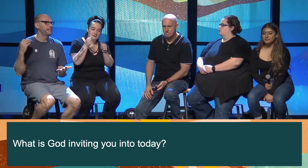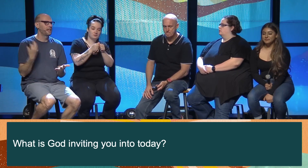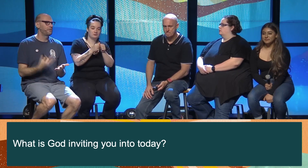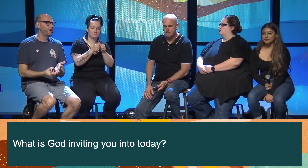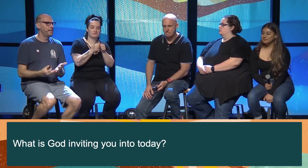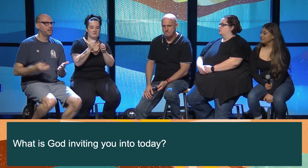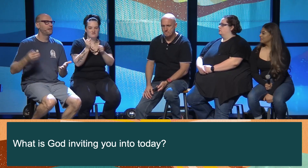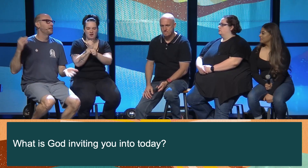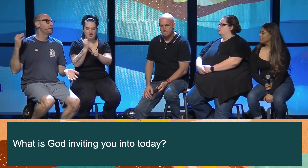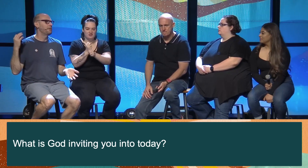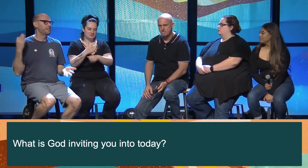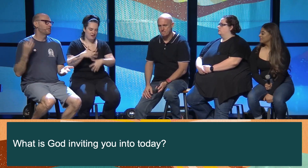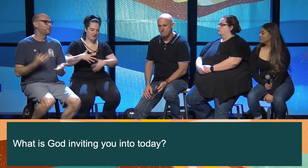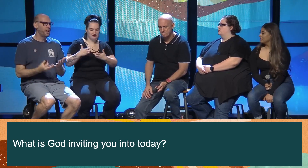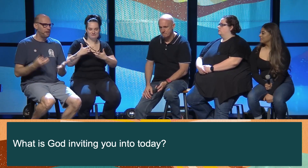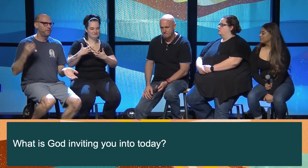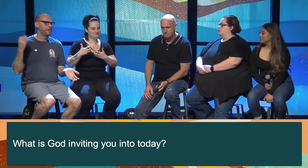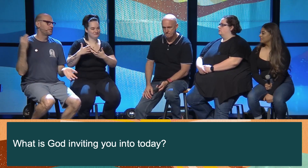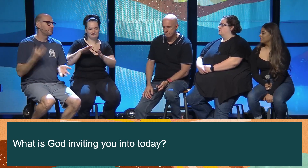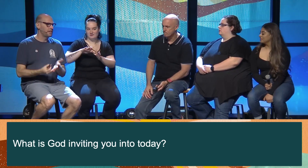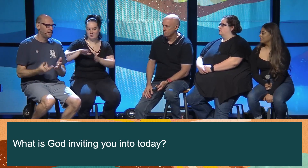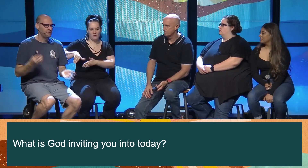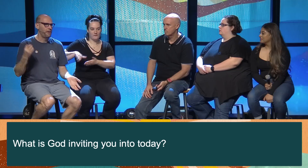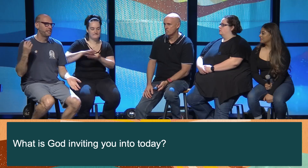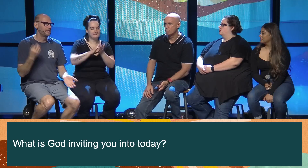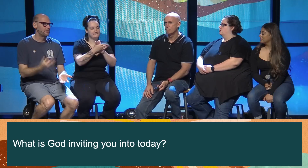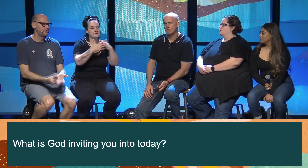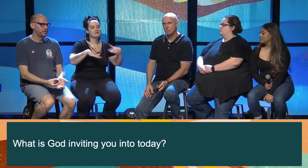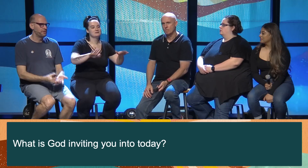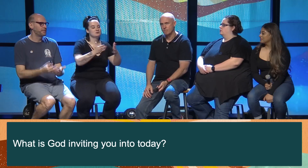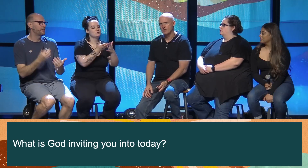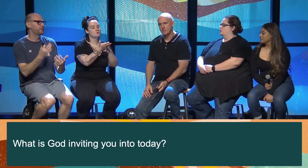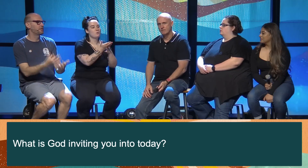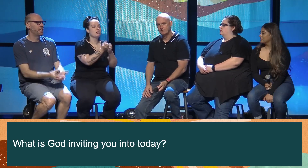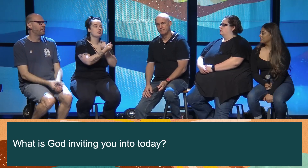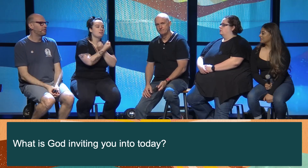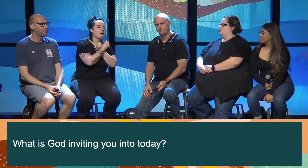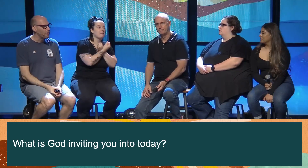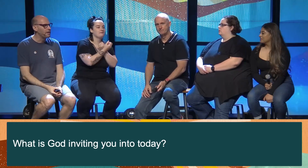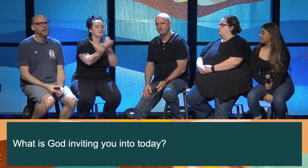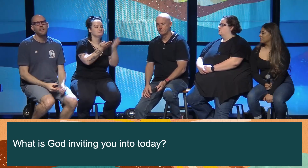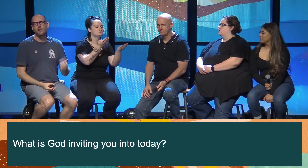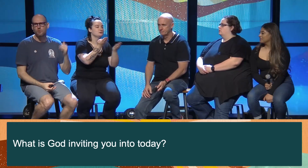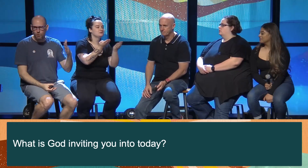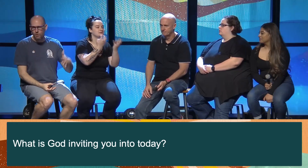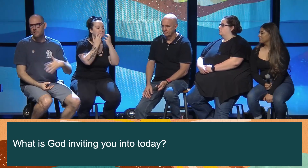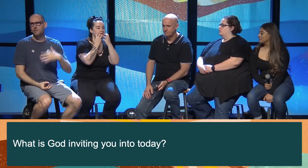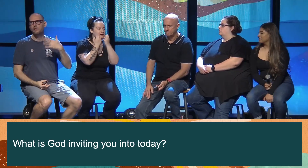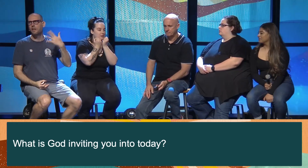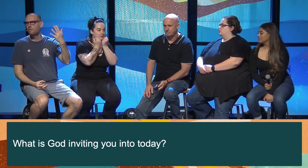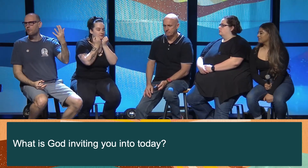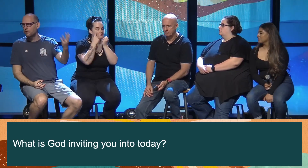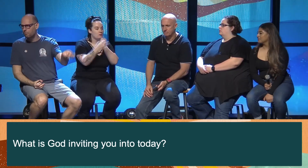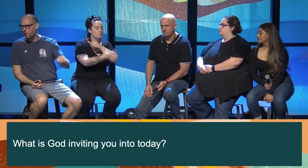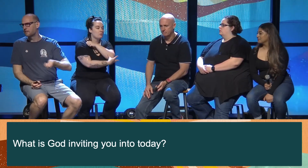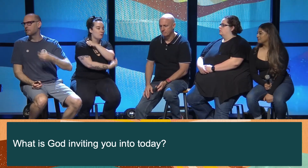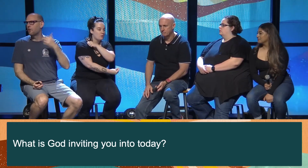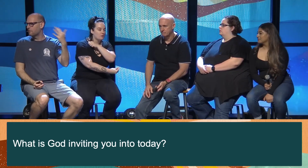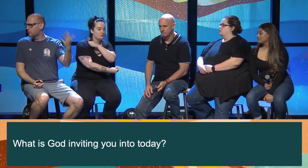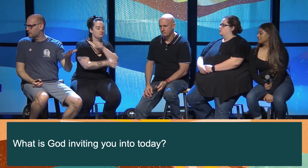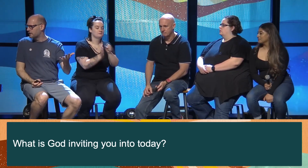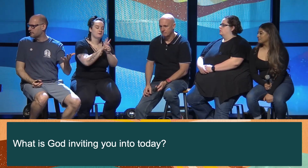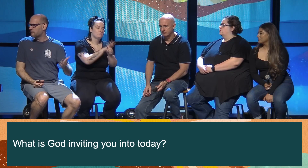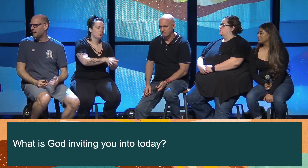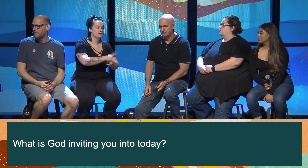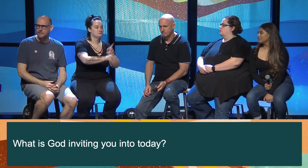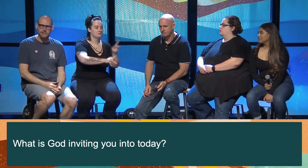violence, it's not through anger, but it's through love, it's through sacrifice, it's through service, it's through caring for the poor, it's through caring for the oppressed, all